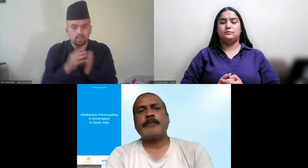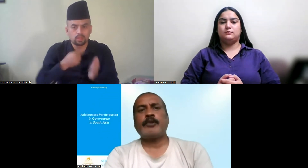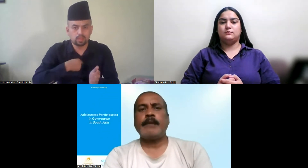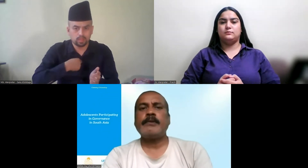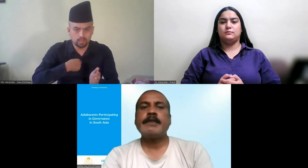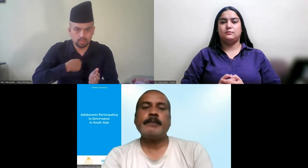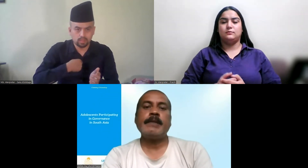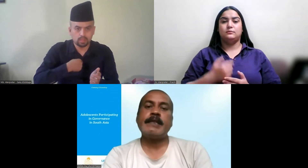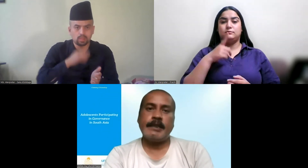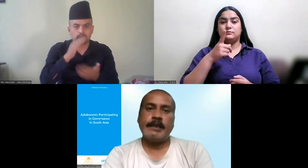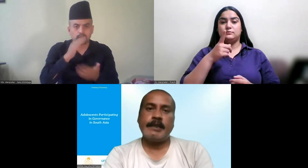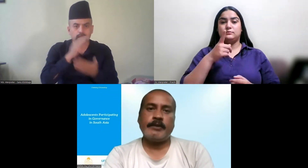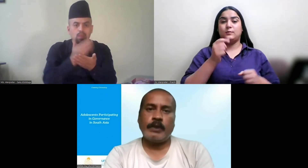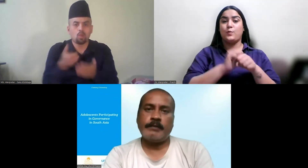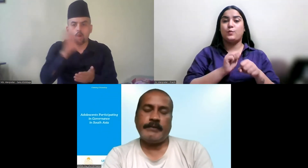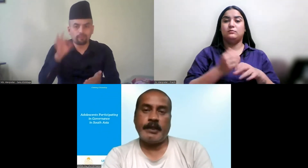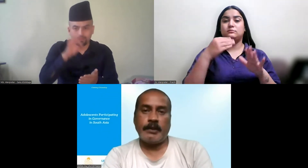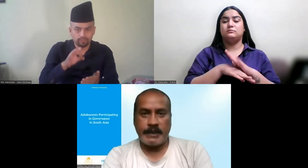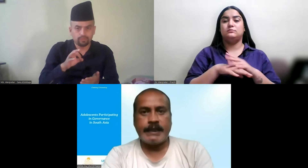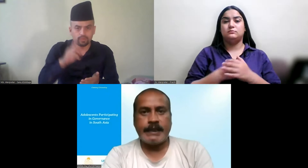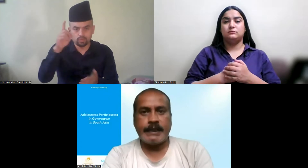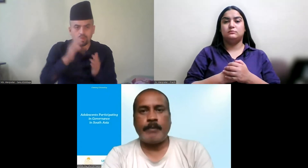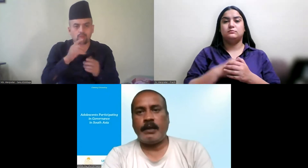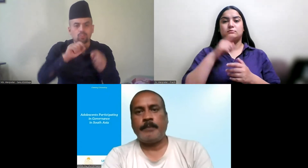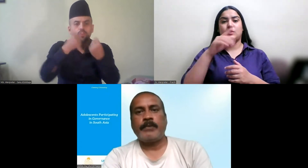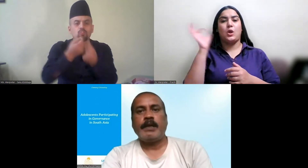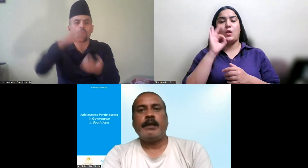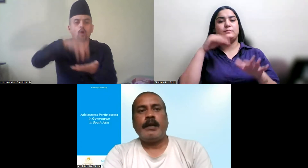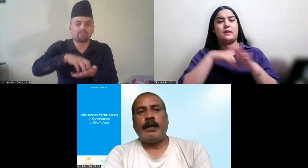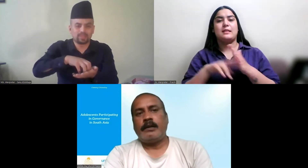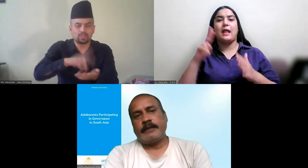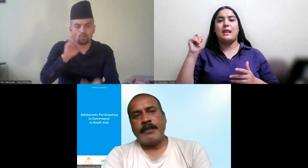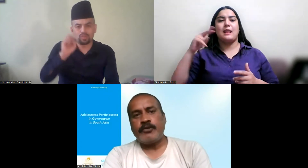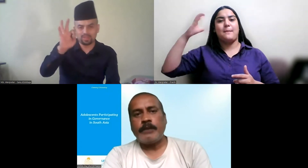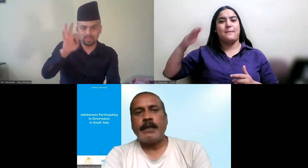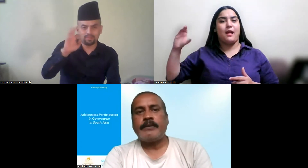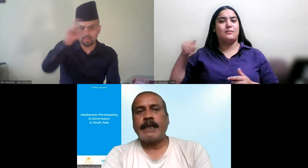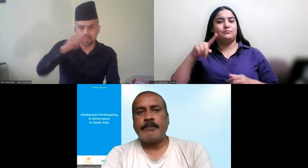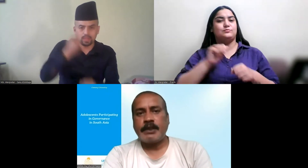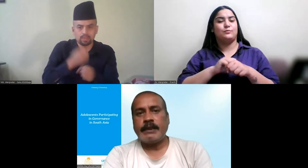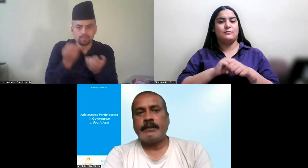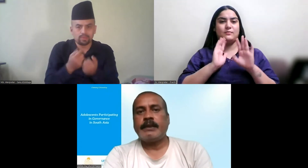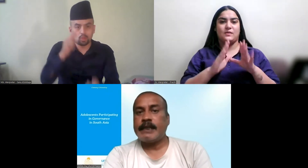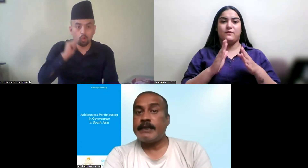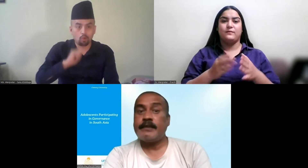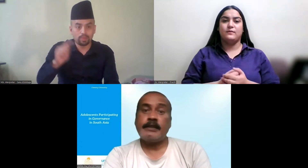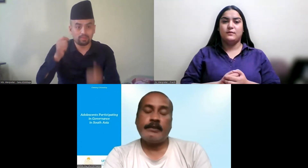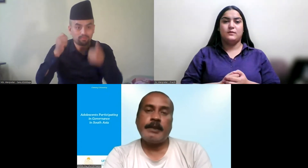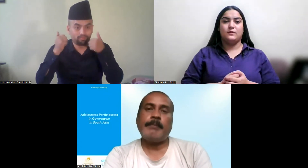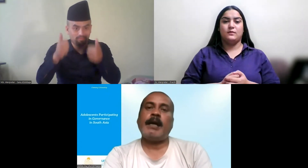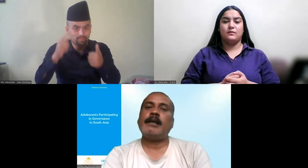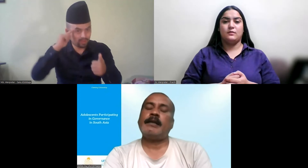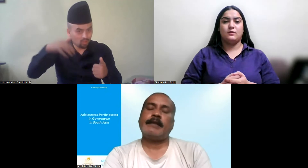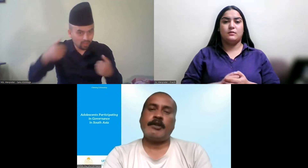as a program officer based in one of the field office in Nepal. Thanks to Kavita for capturing the case study